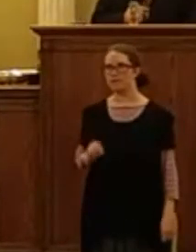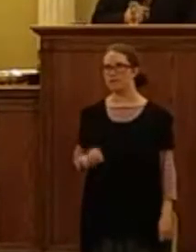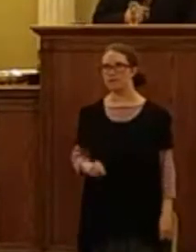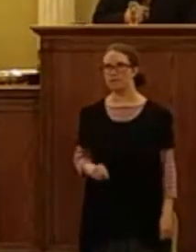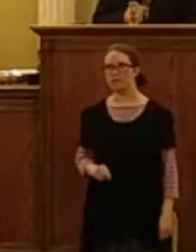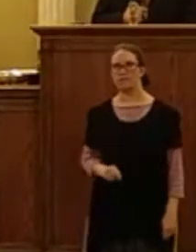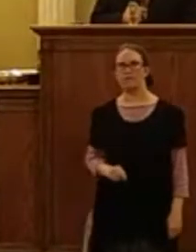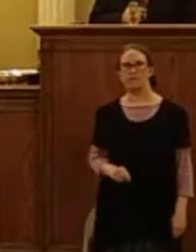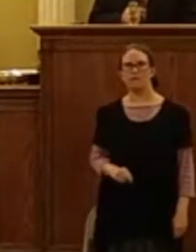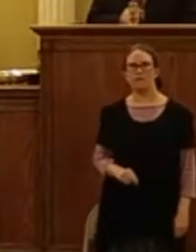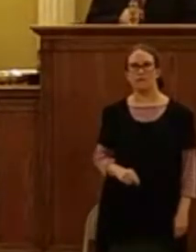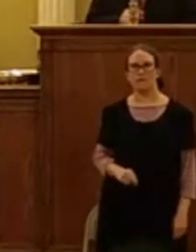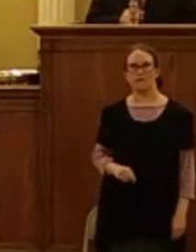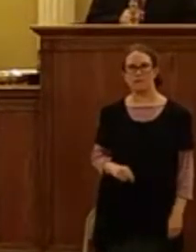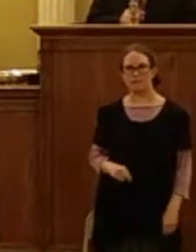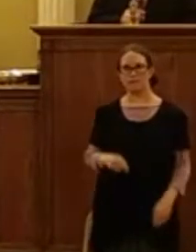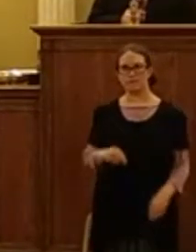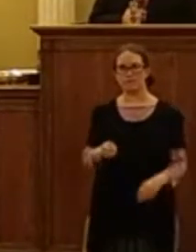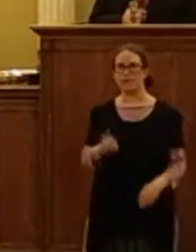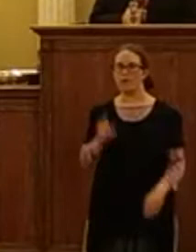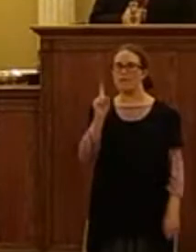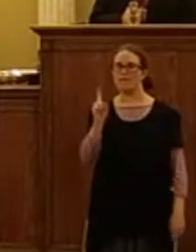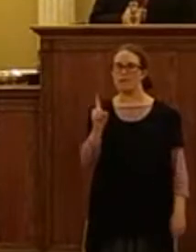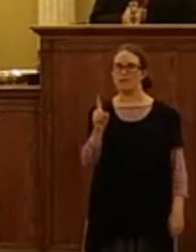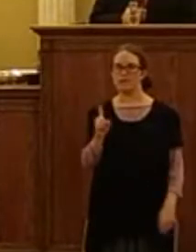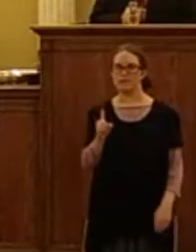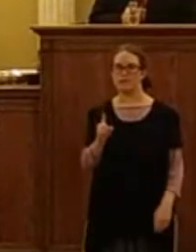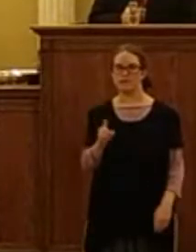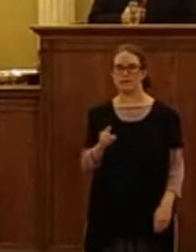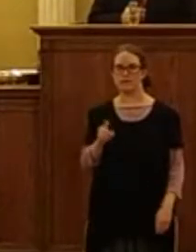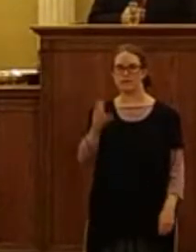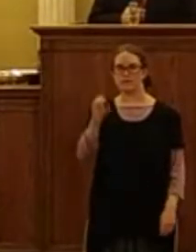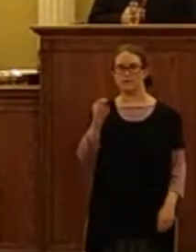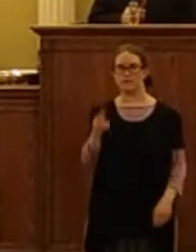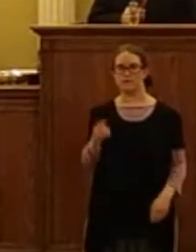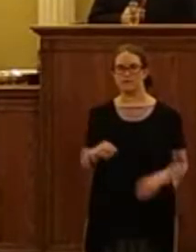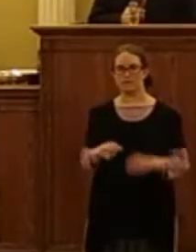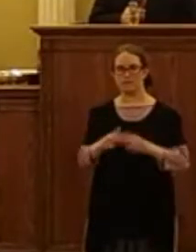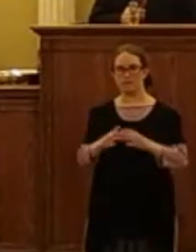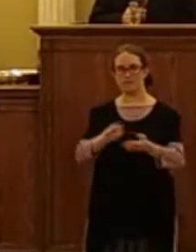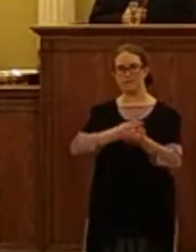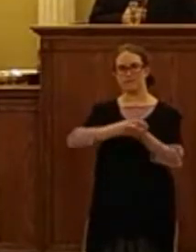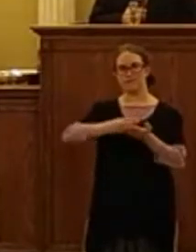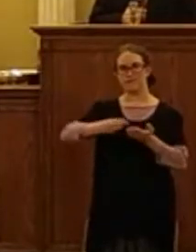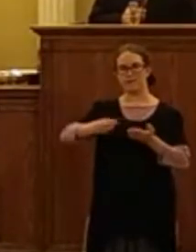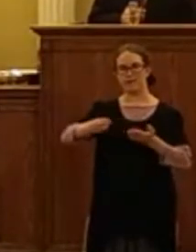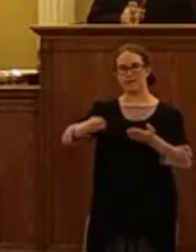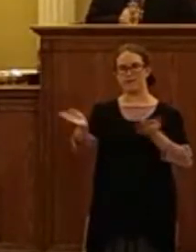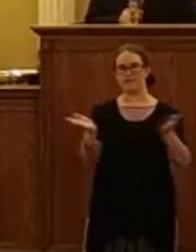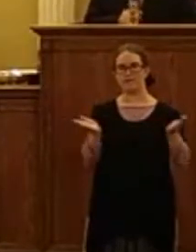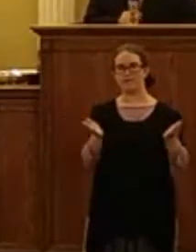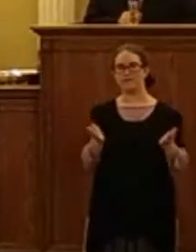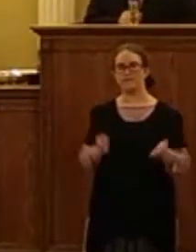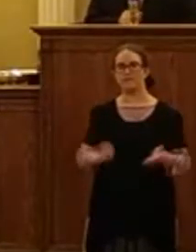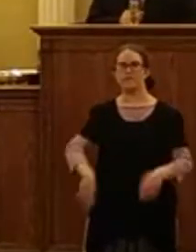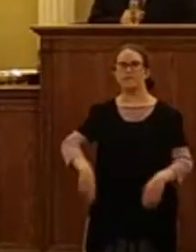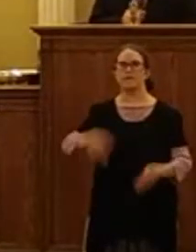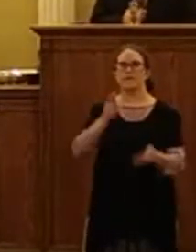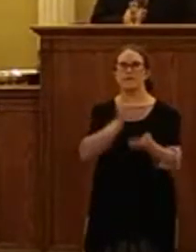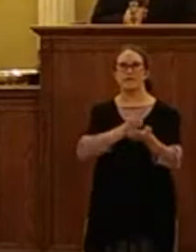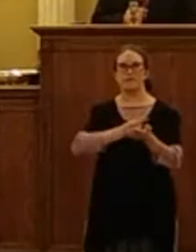And then verily, the first covenant had also ordinances of divine service. Everybody say